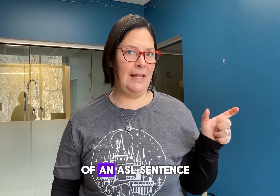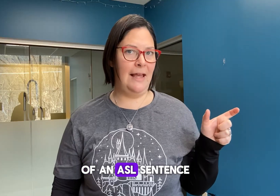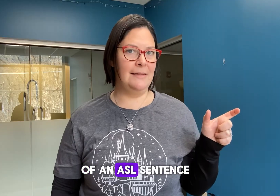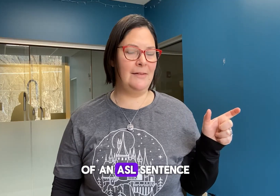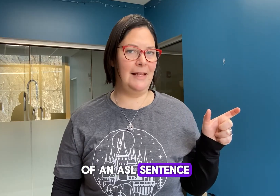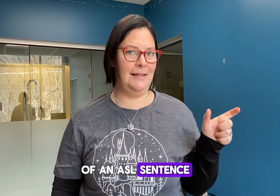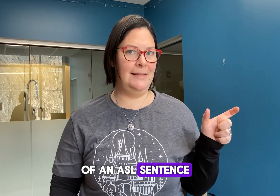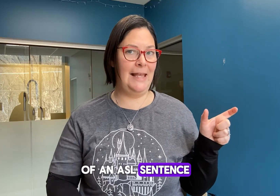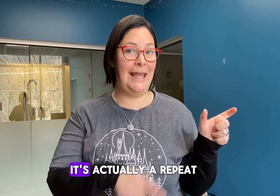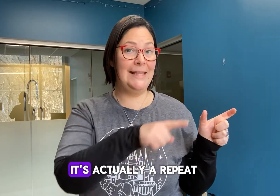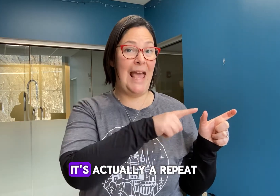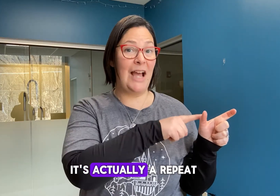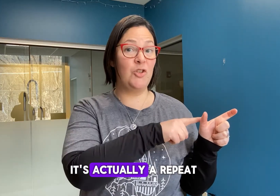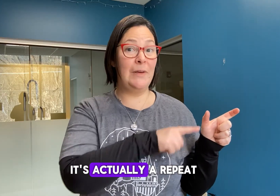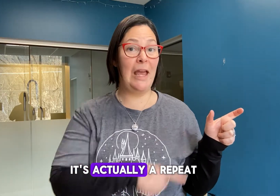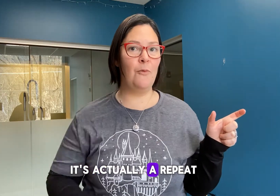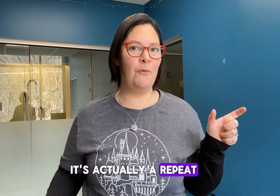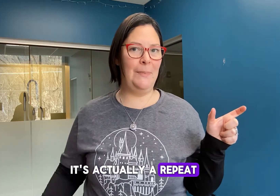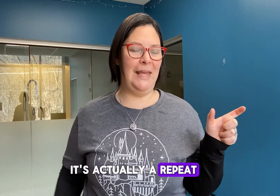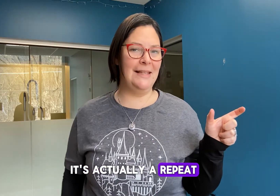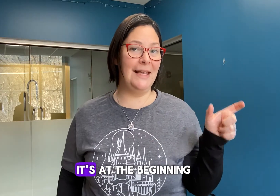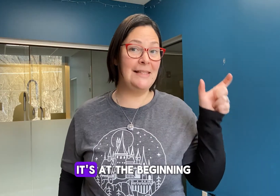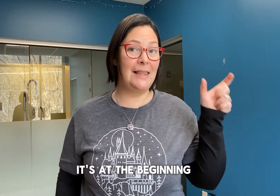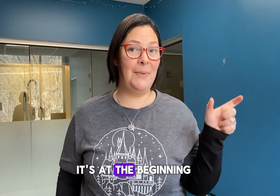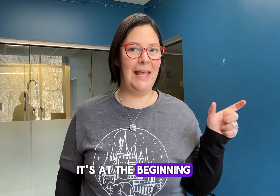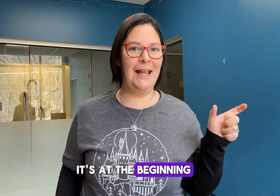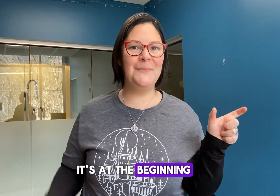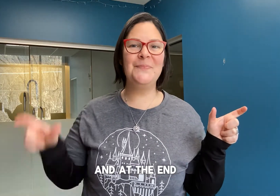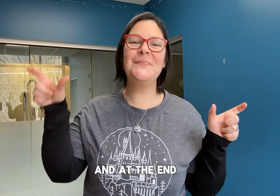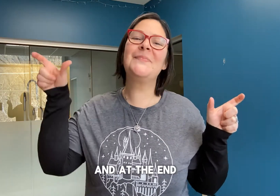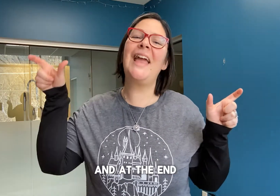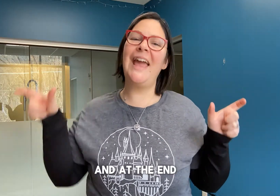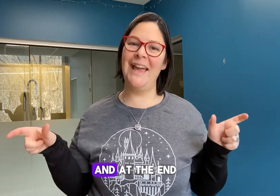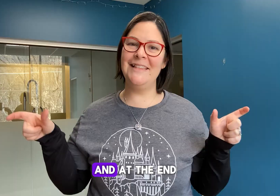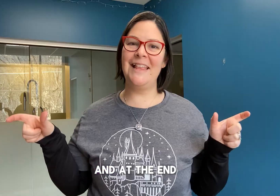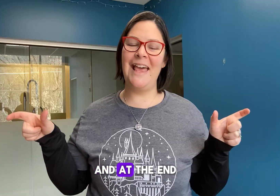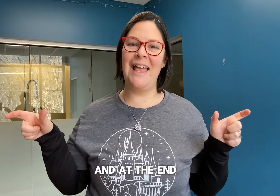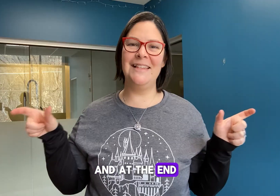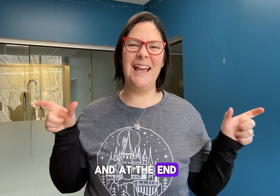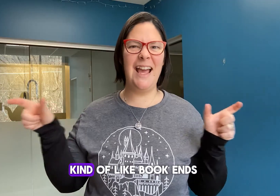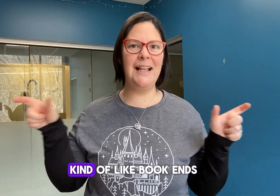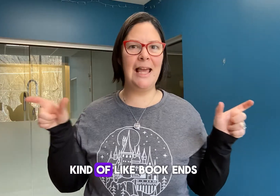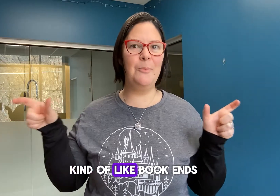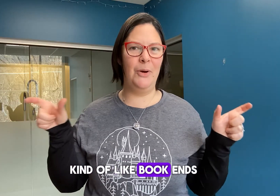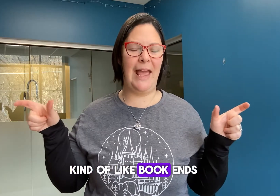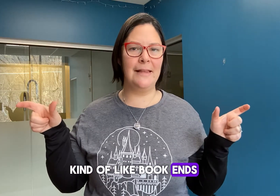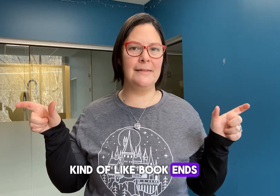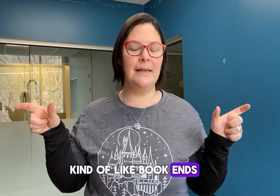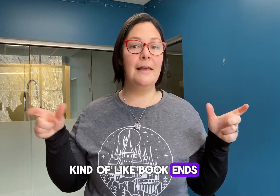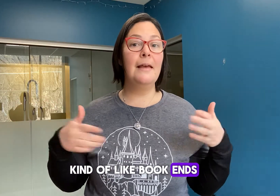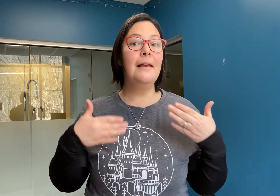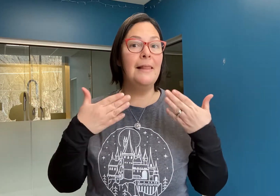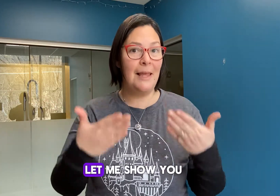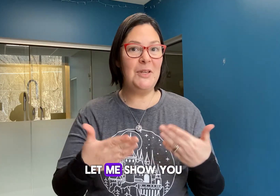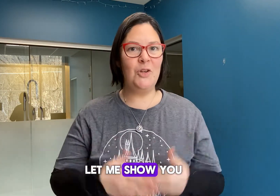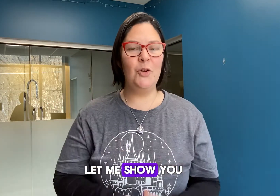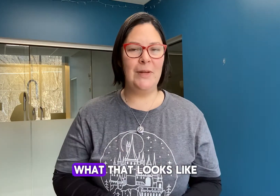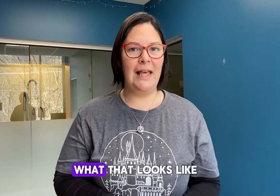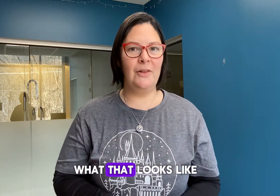ASL sentence, it's actually a repeat. It's at the beginning and at the end, kind of like bookends. Let me show you what that looks